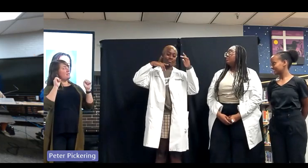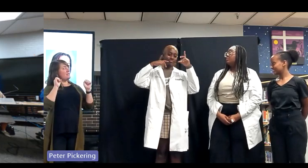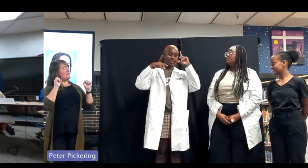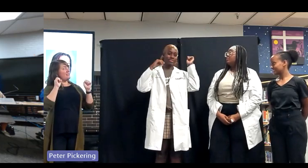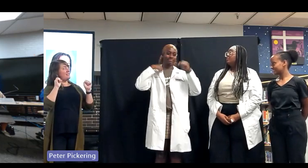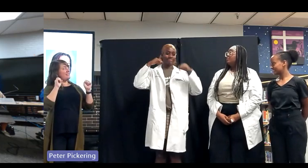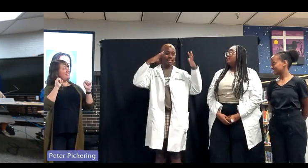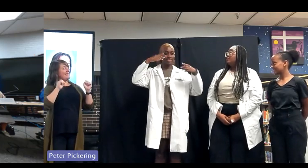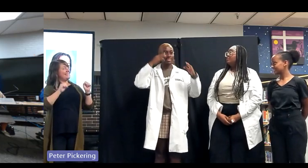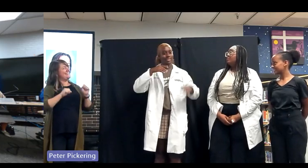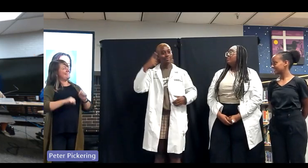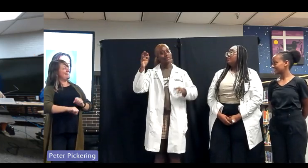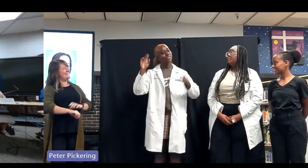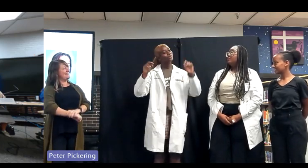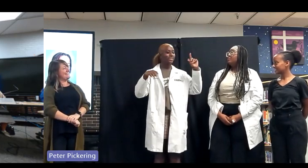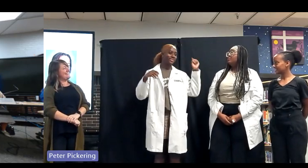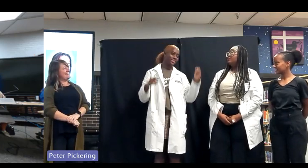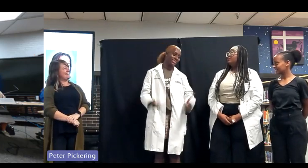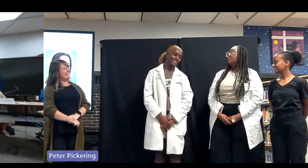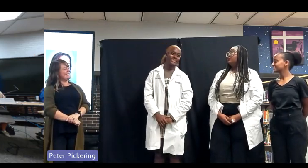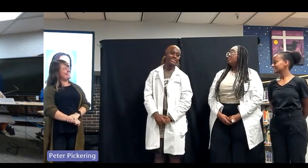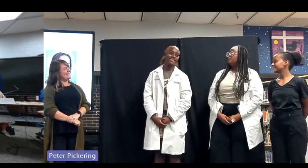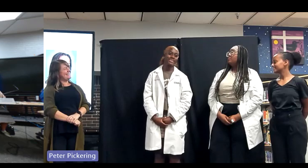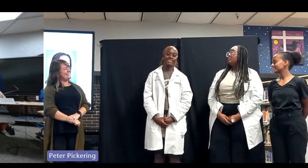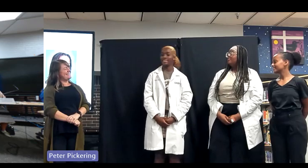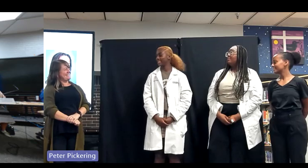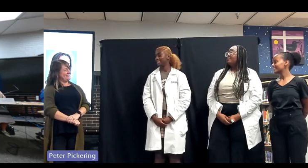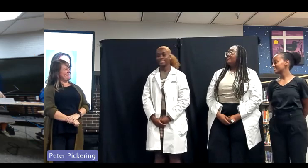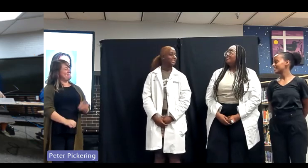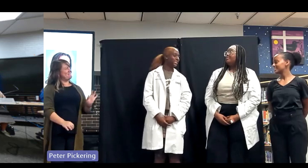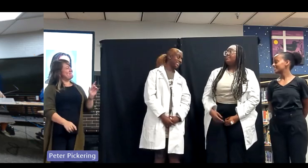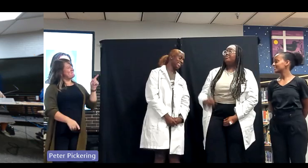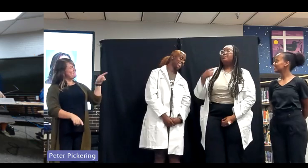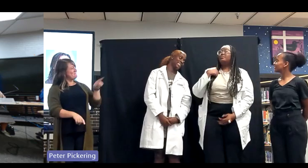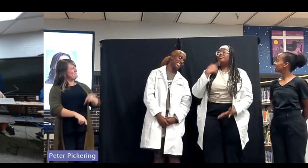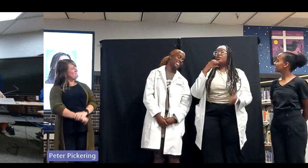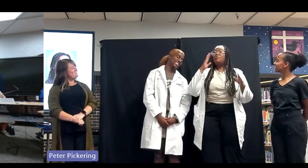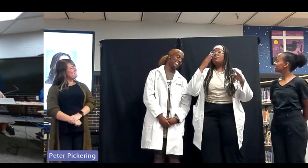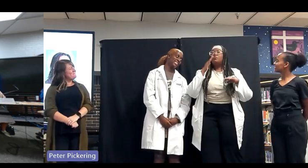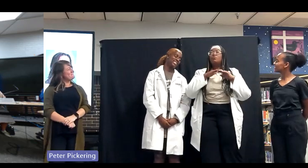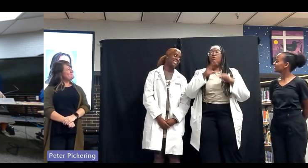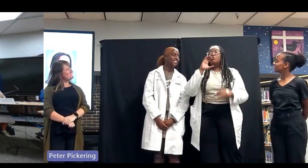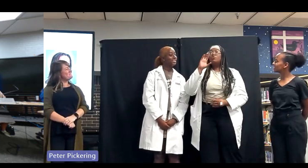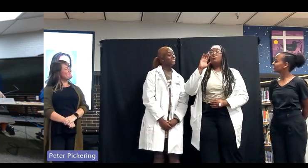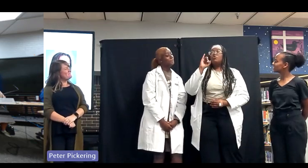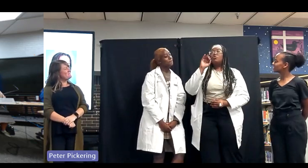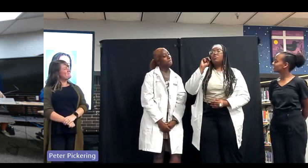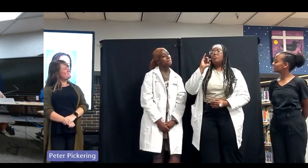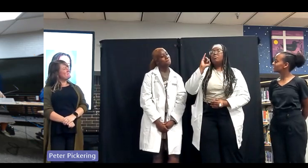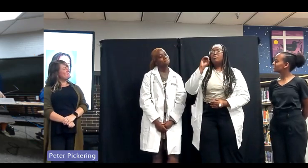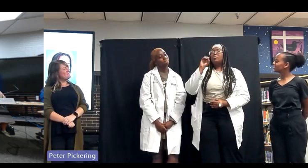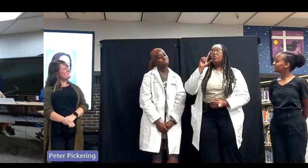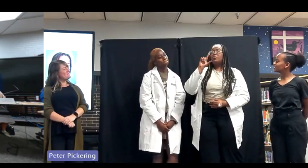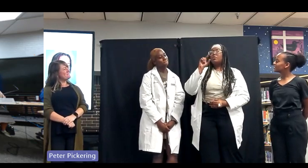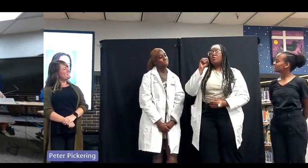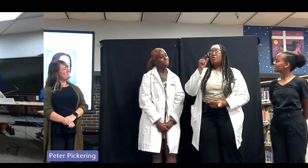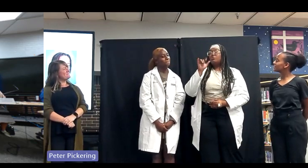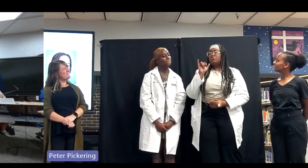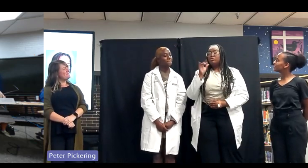right? Well, I haven't decided to where exactly, but it'll be Gallaudet or RIT. I'm going